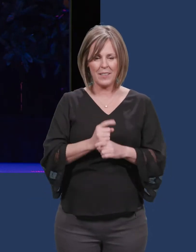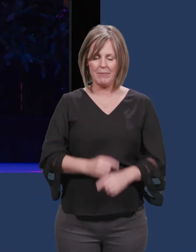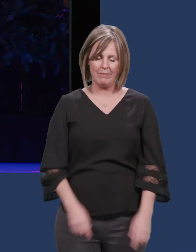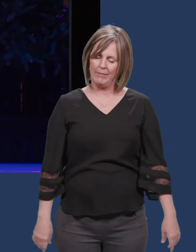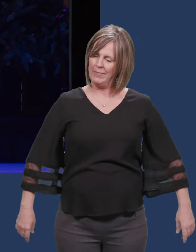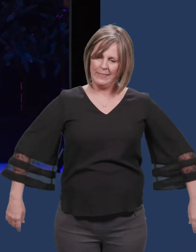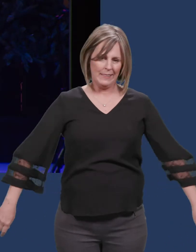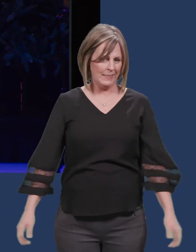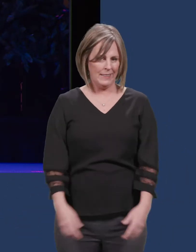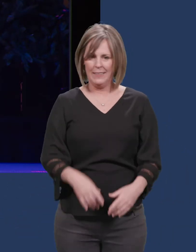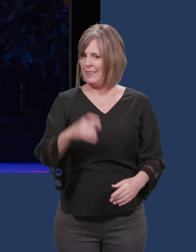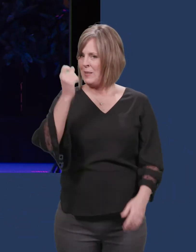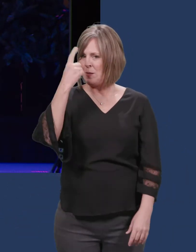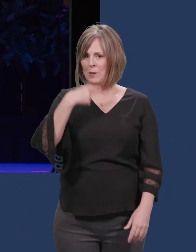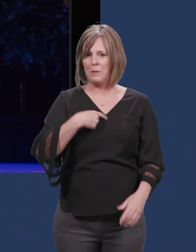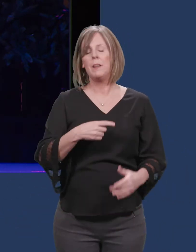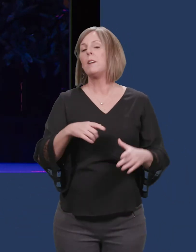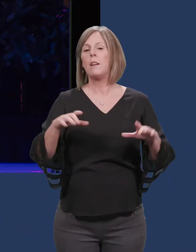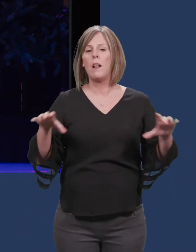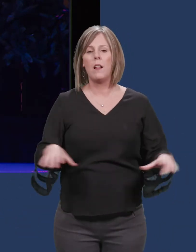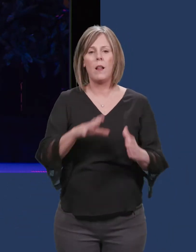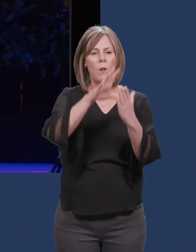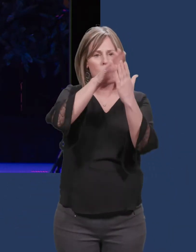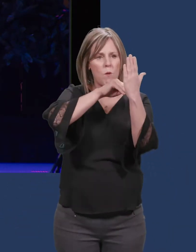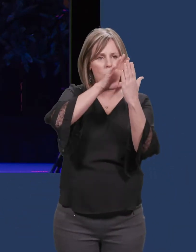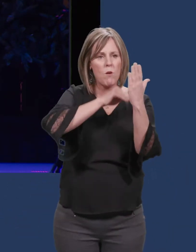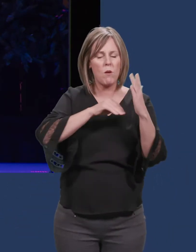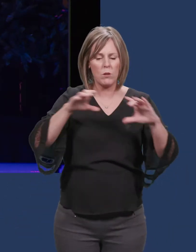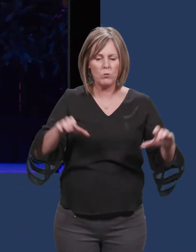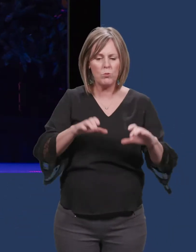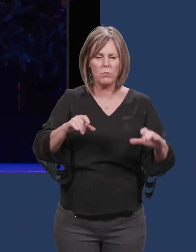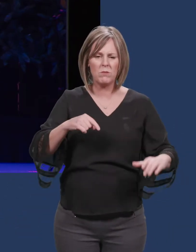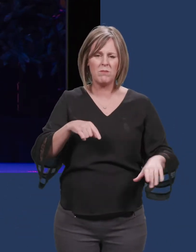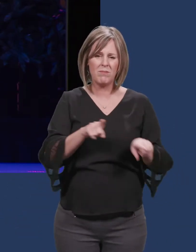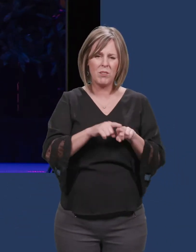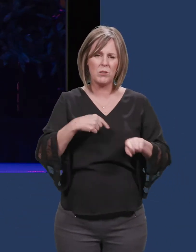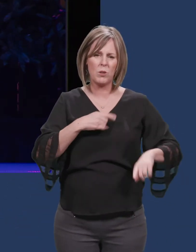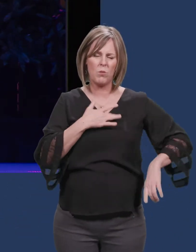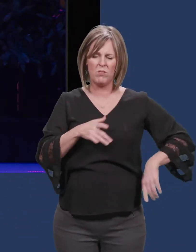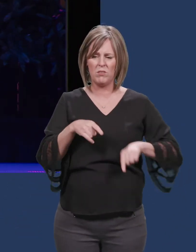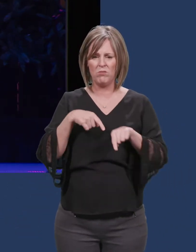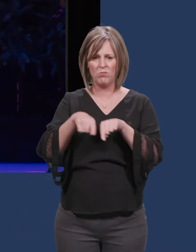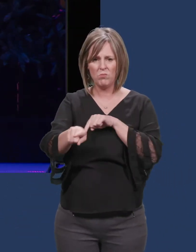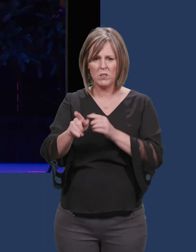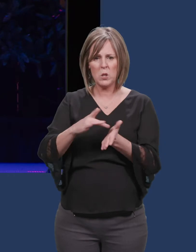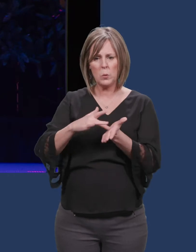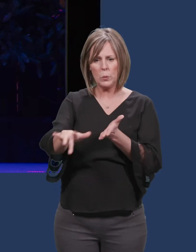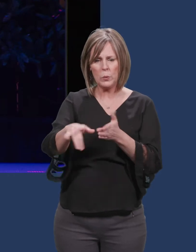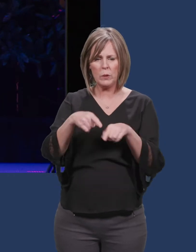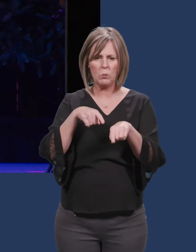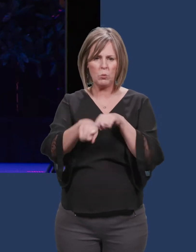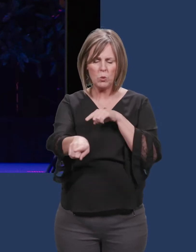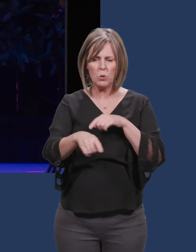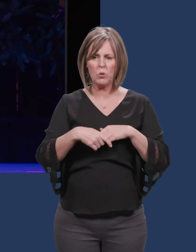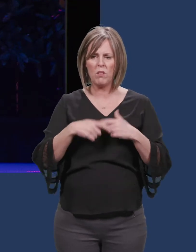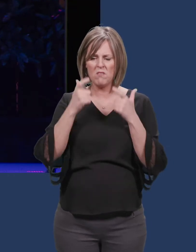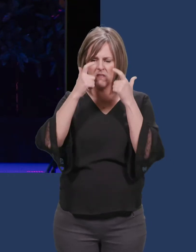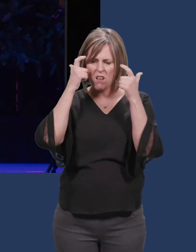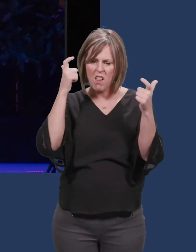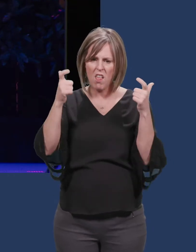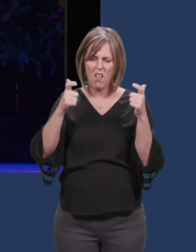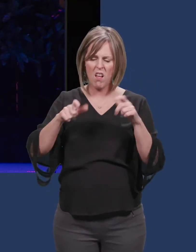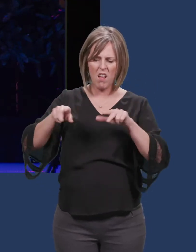doing, I was also rude, condescending, judgmental, self-righteous, indifferent to the needs of other